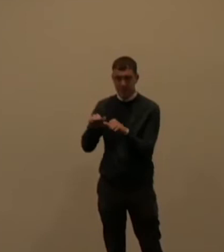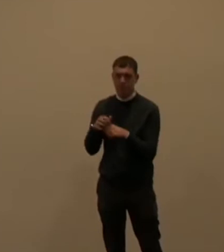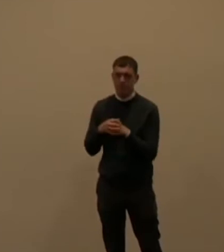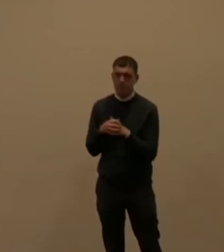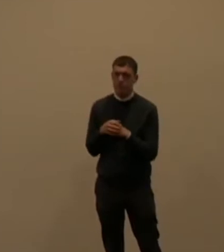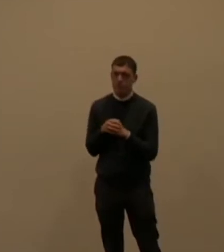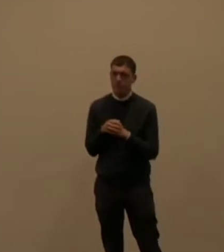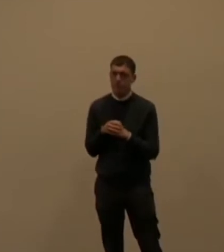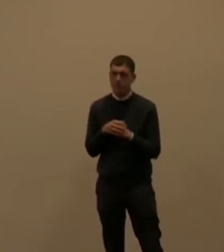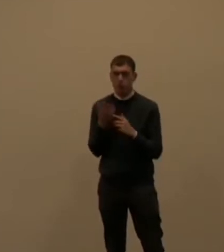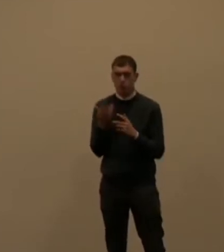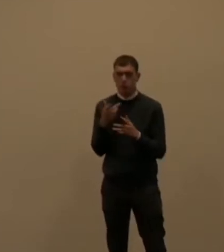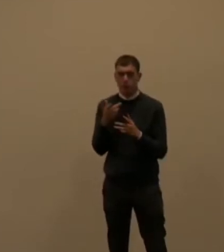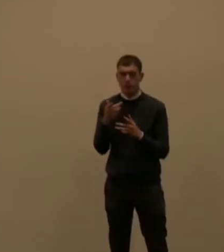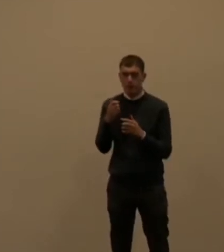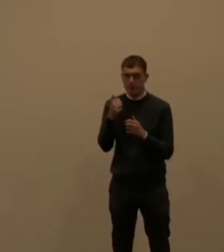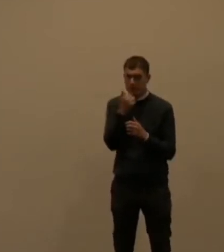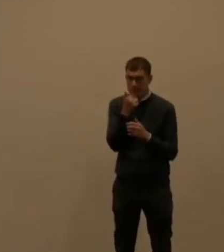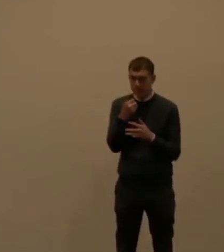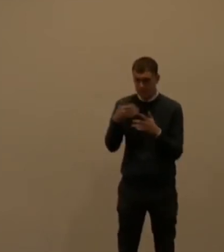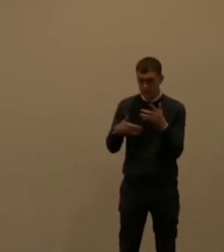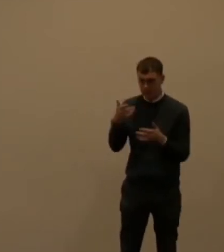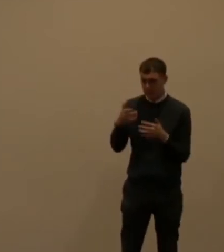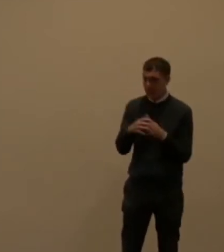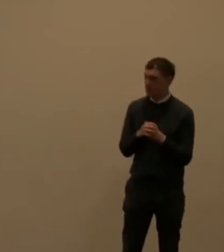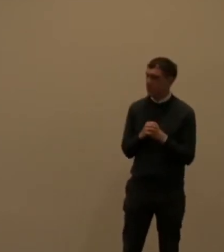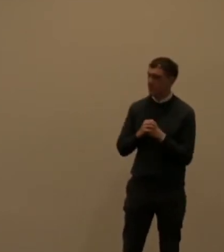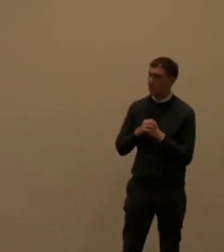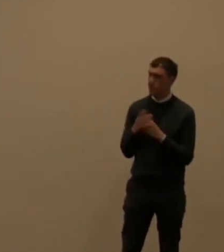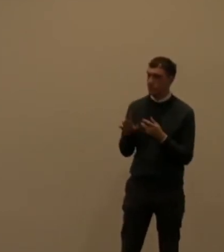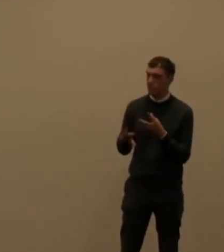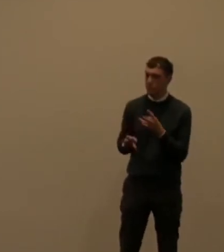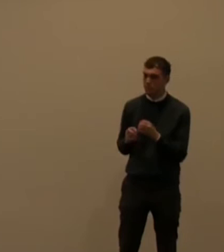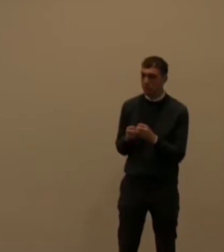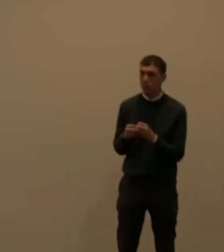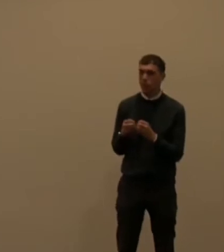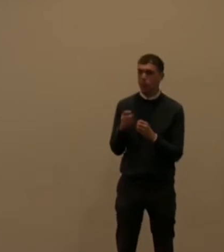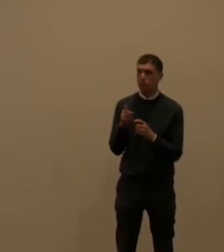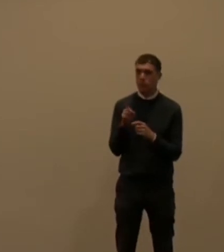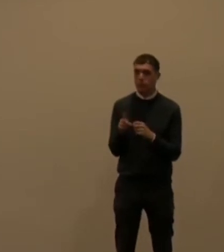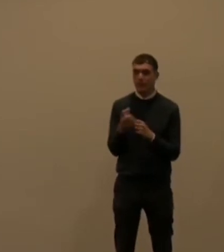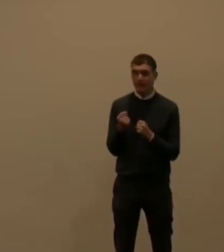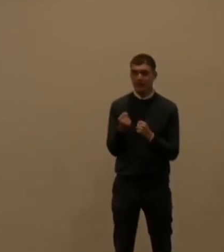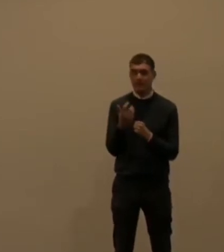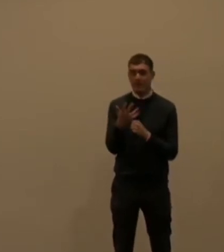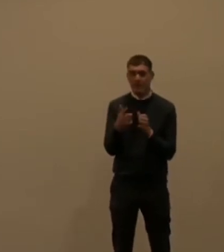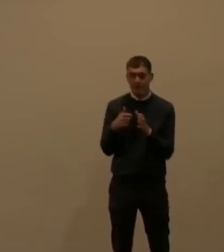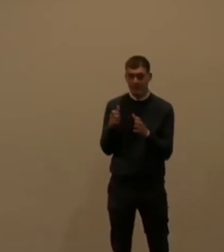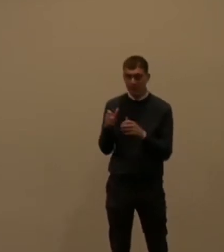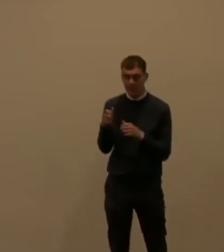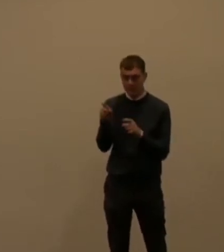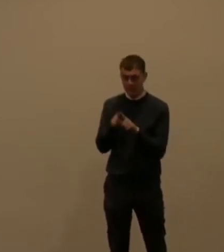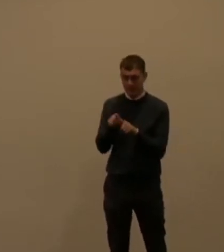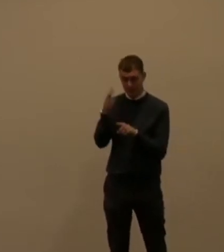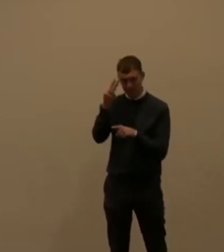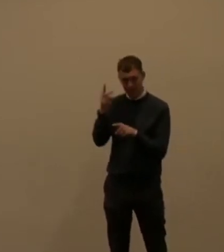attention to the fact that your database is growing. You have people creating all sorts of records. There are 5 accounts named the same, but have